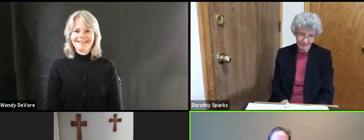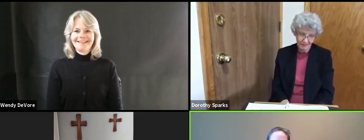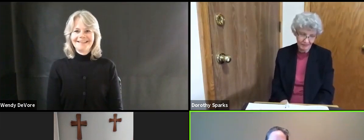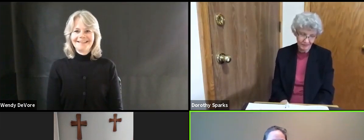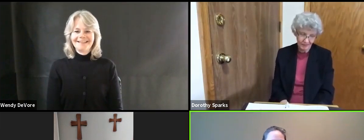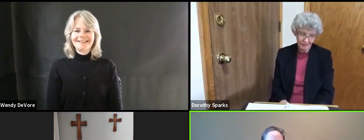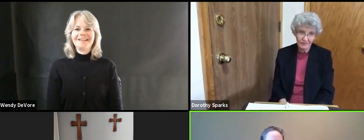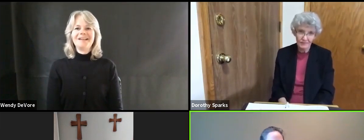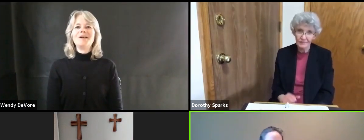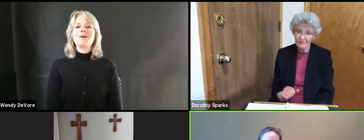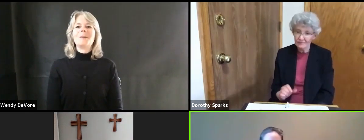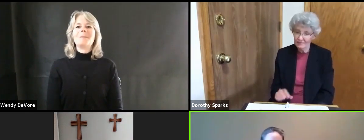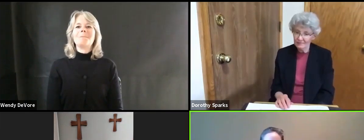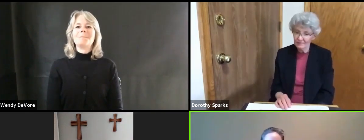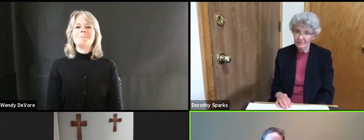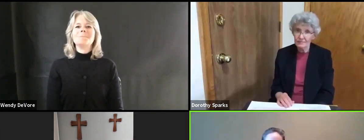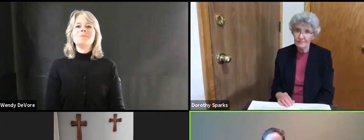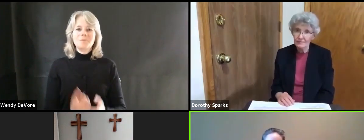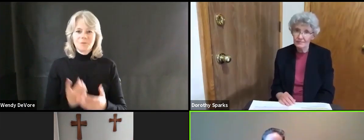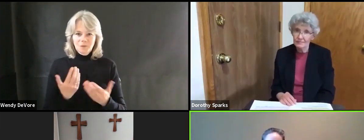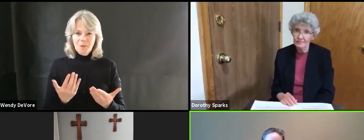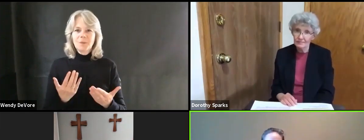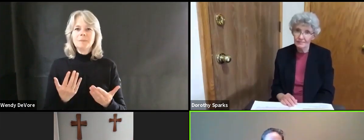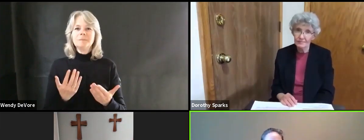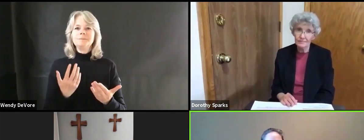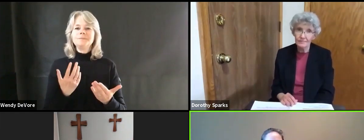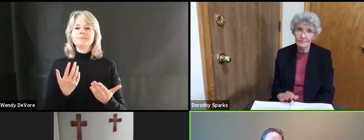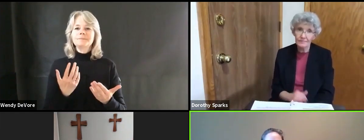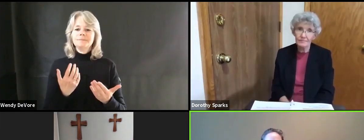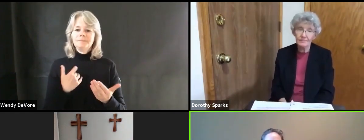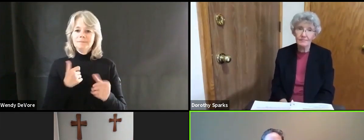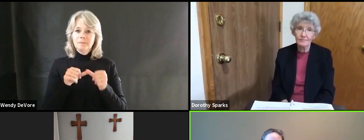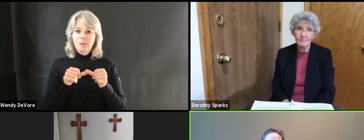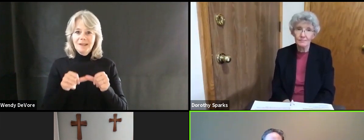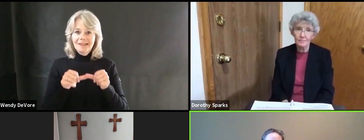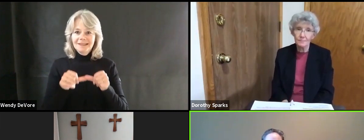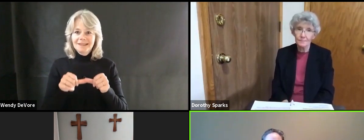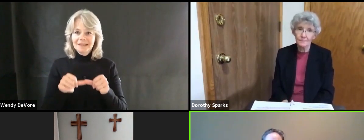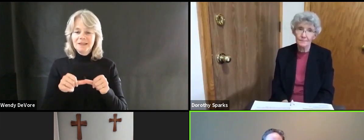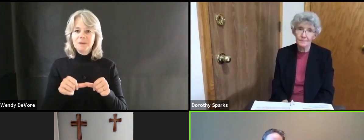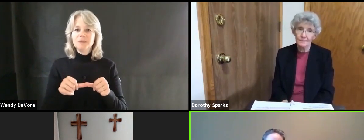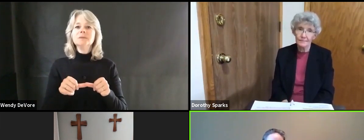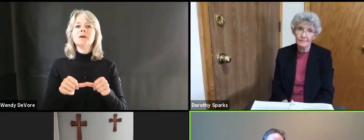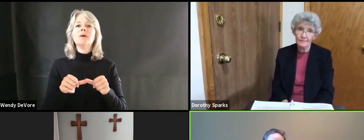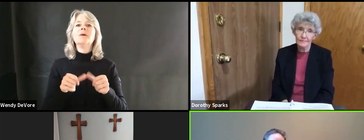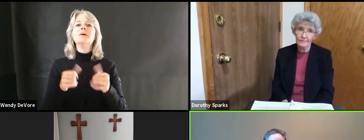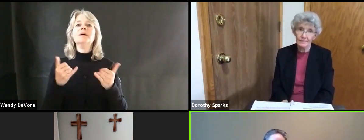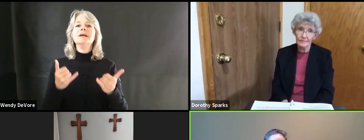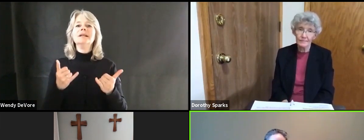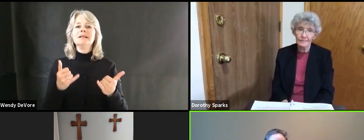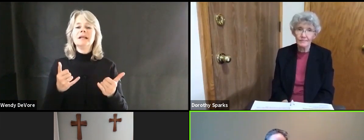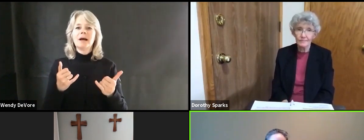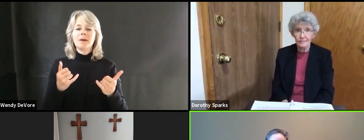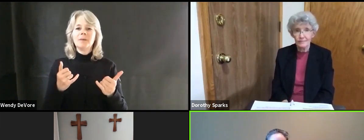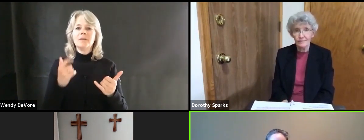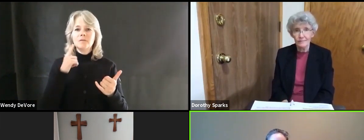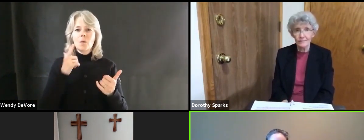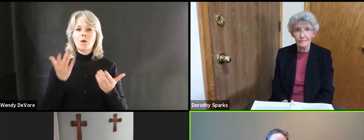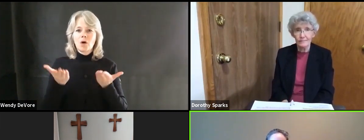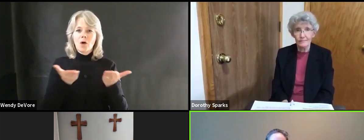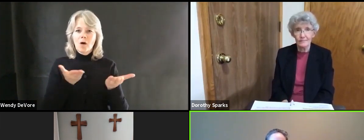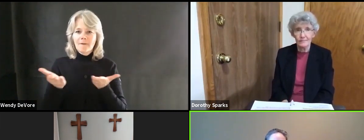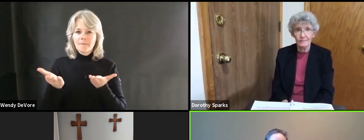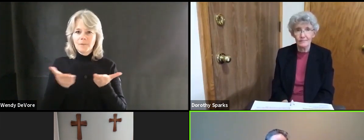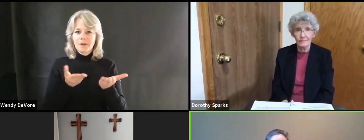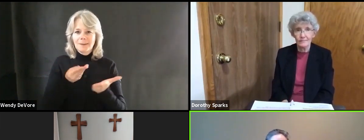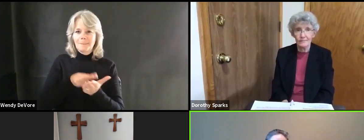And as our order of worship continues, we take this time to prepare our offerings to